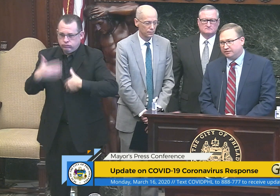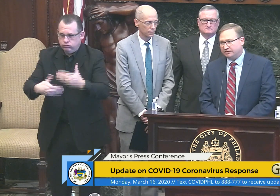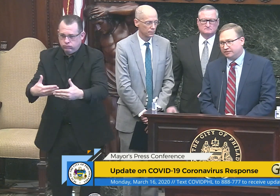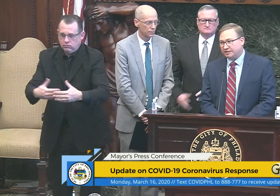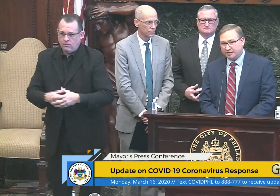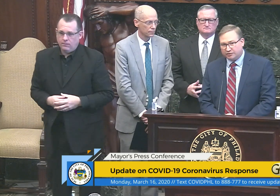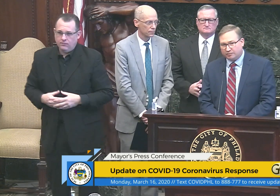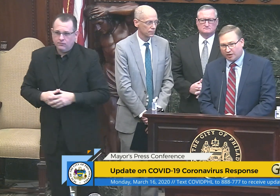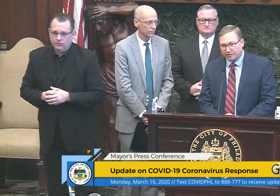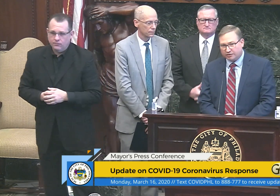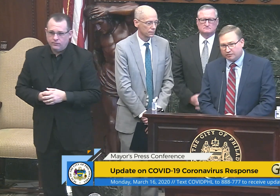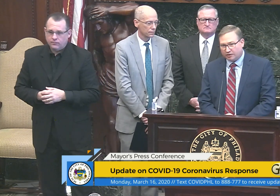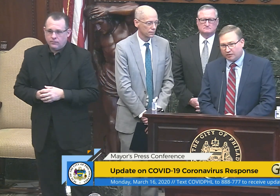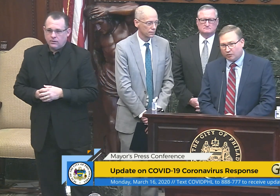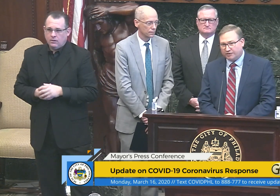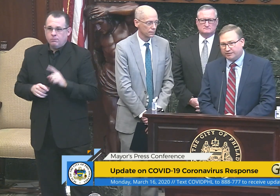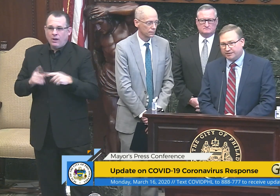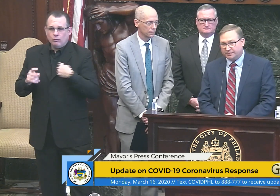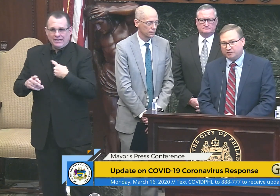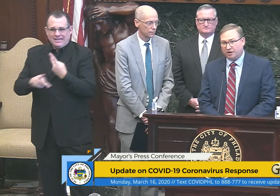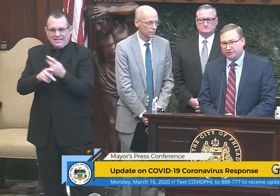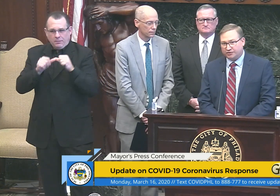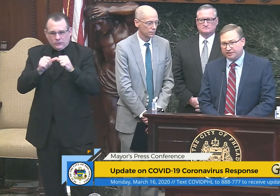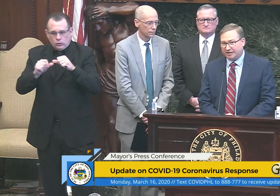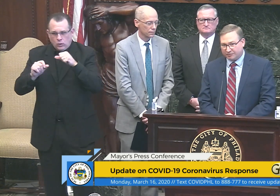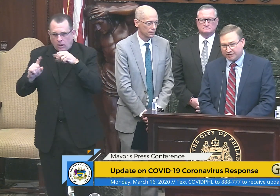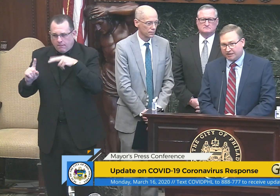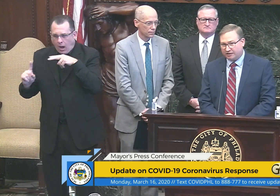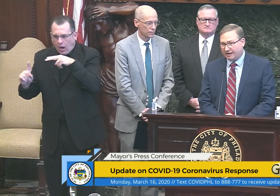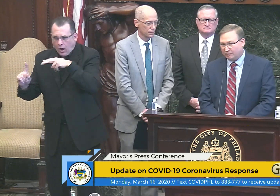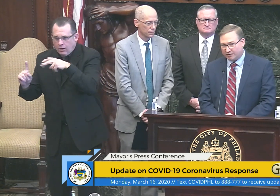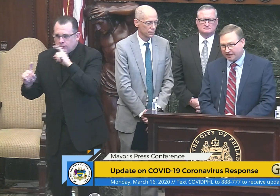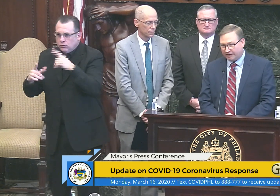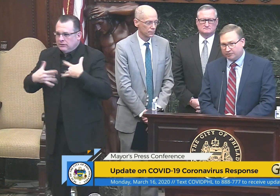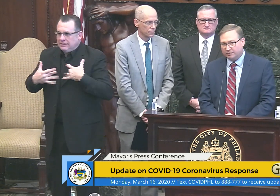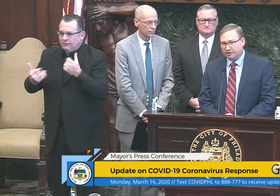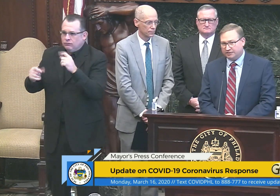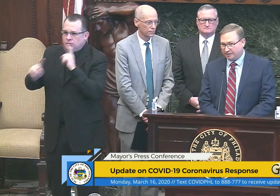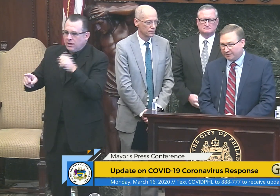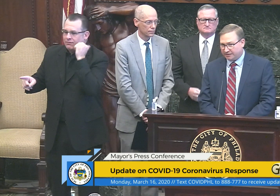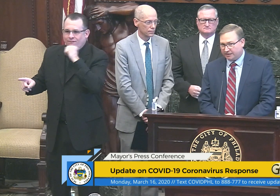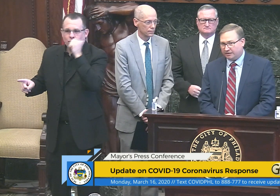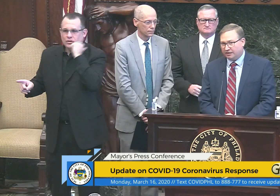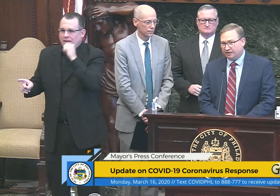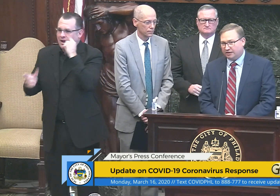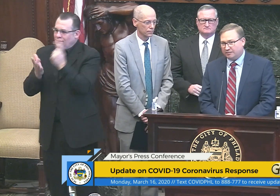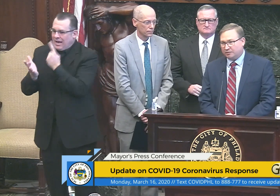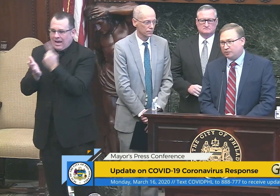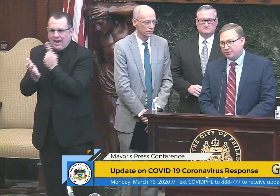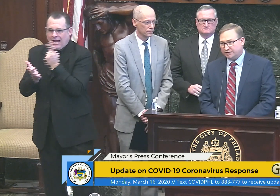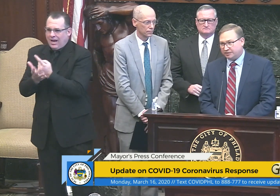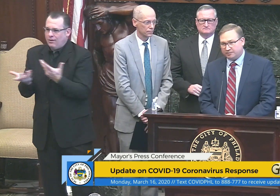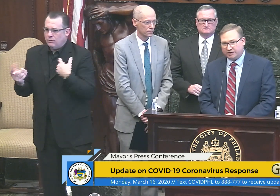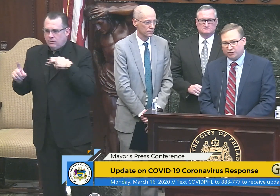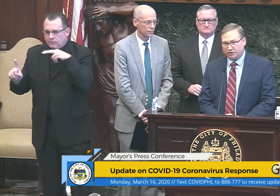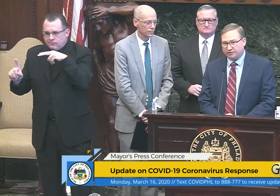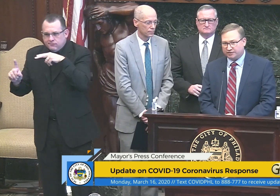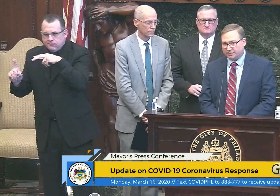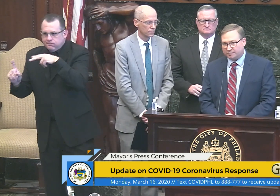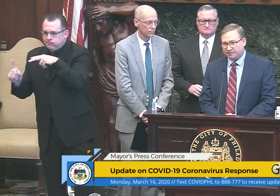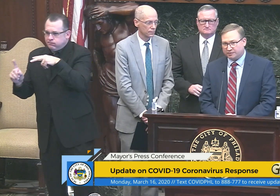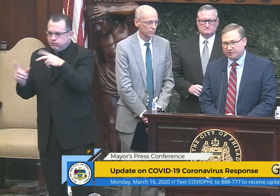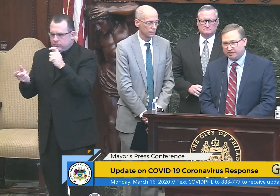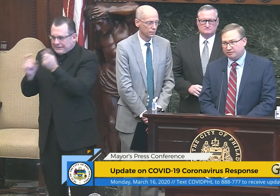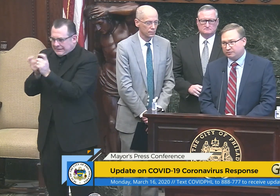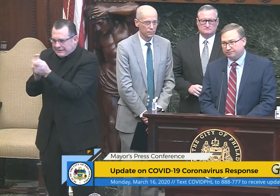need to continue to monitor what the city's posture is every day, hour by hour, day by day, and we will continue to make changes